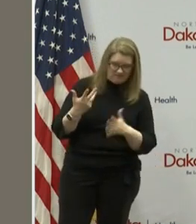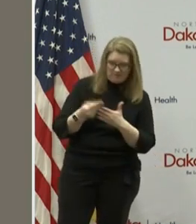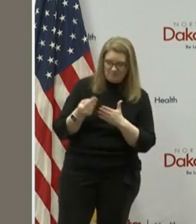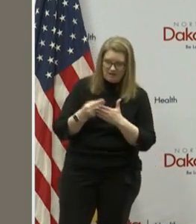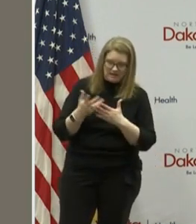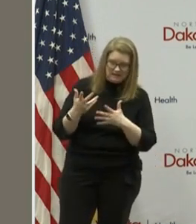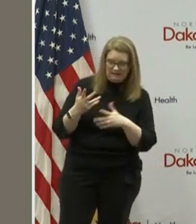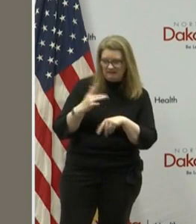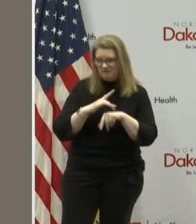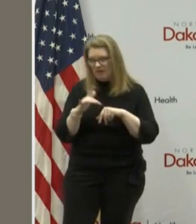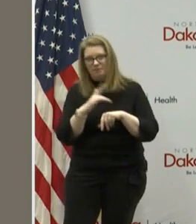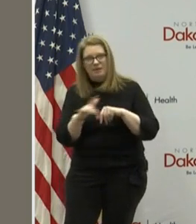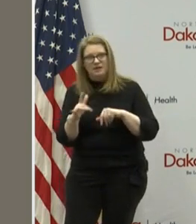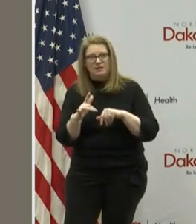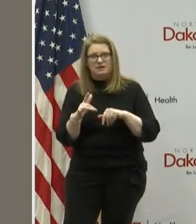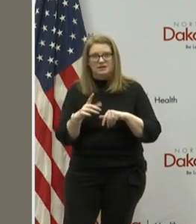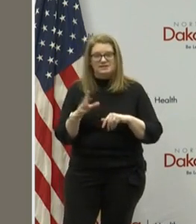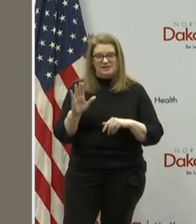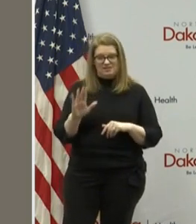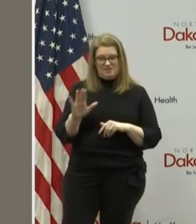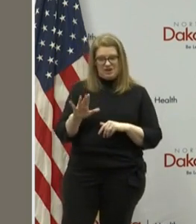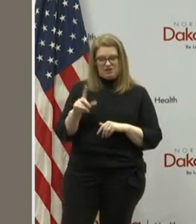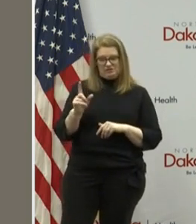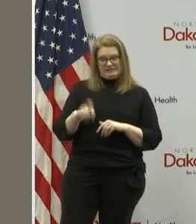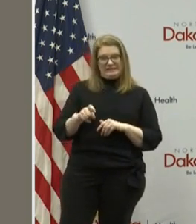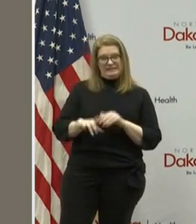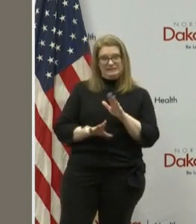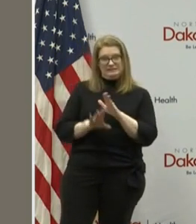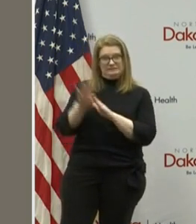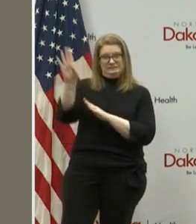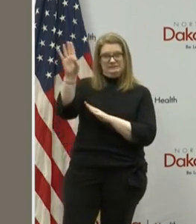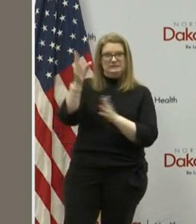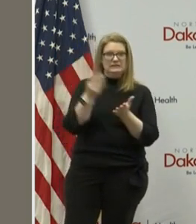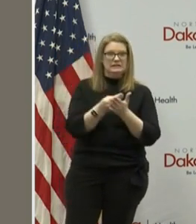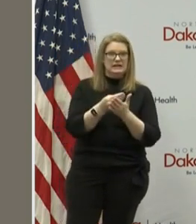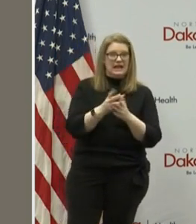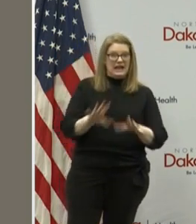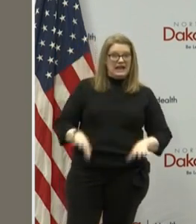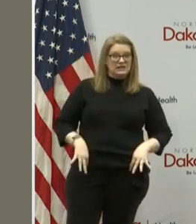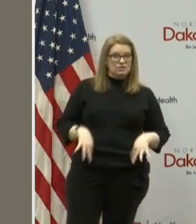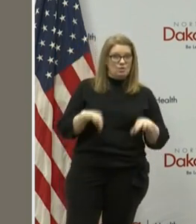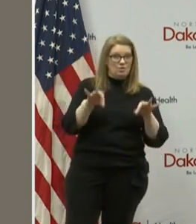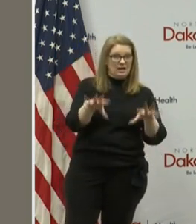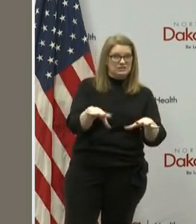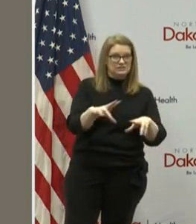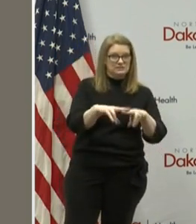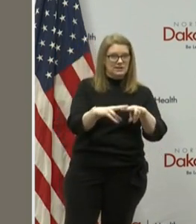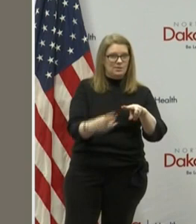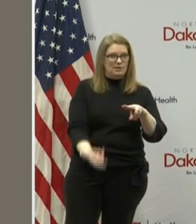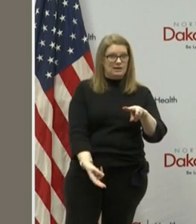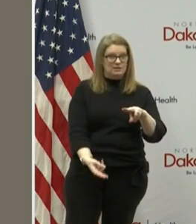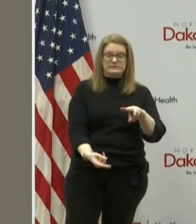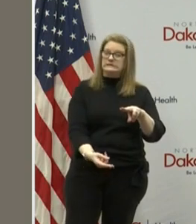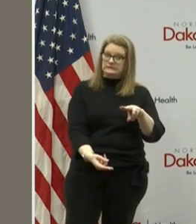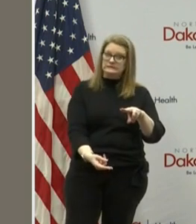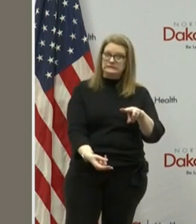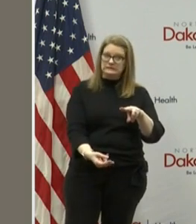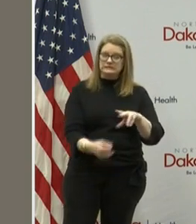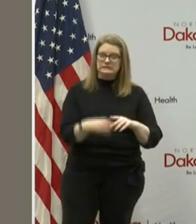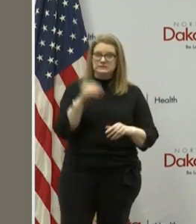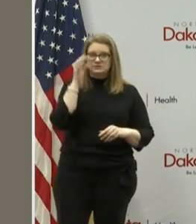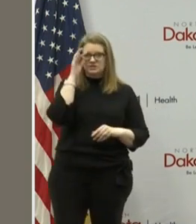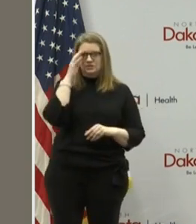at a time when needs are going up and donations are going down for most nonprofits. And so again, those